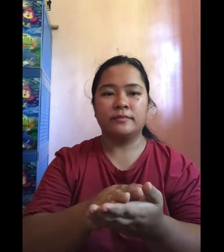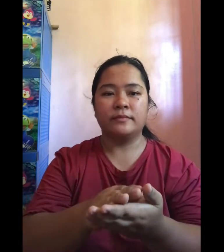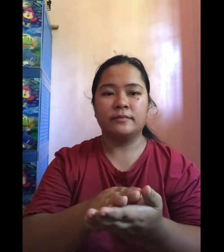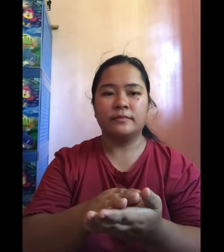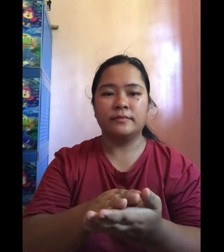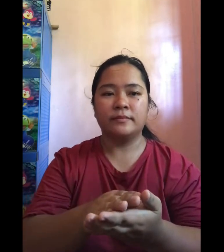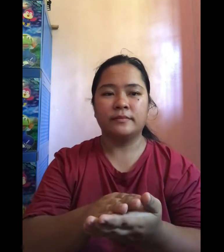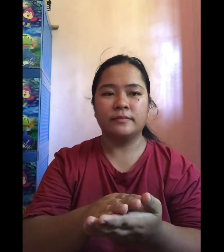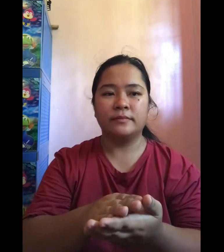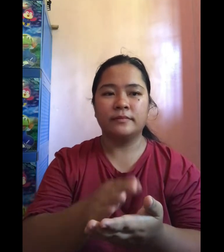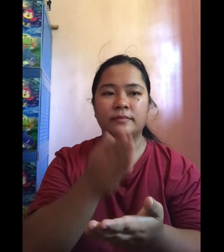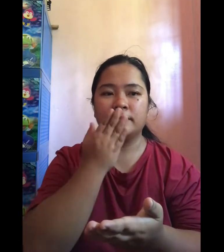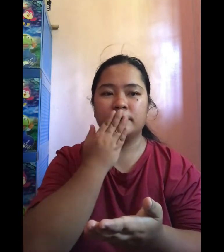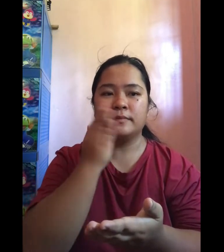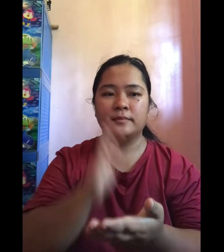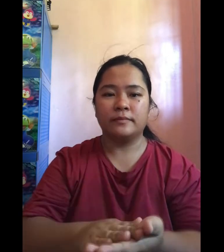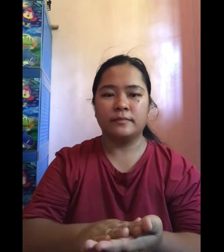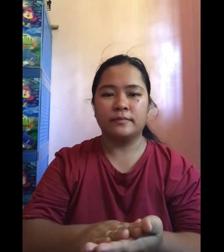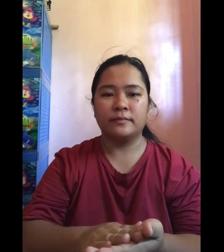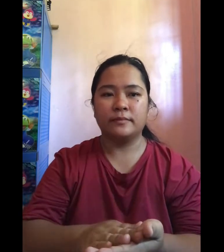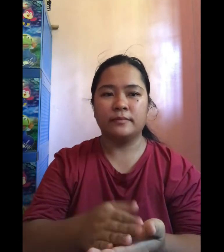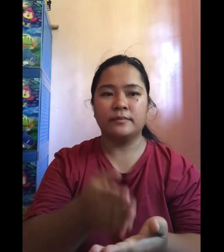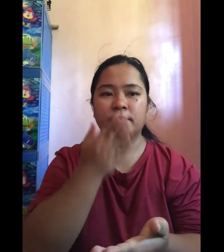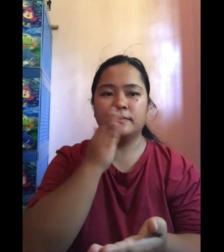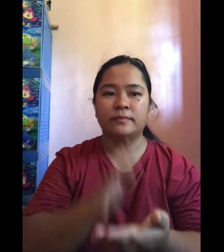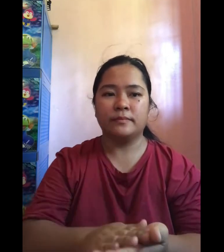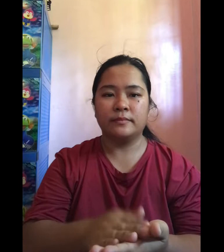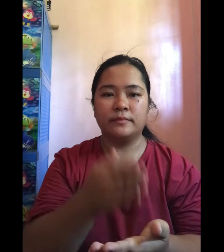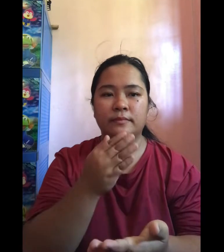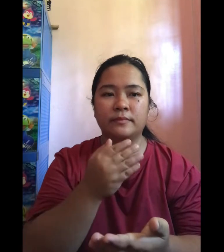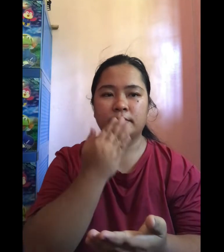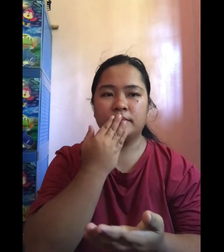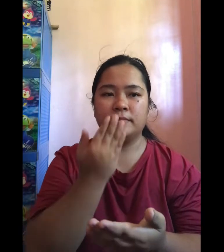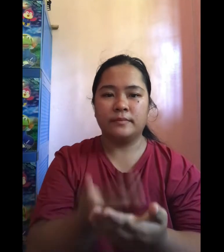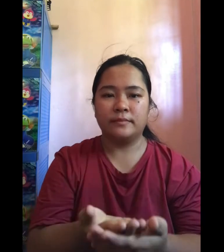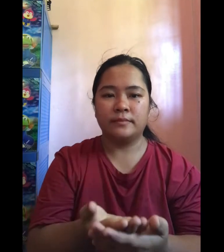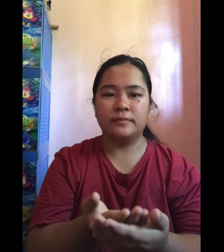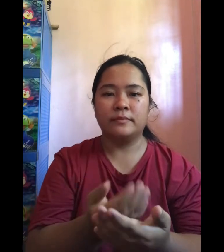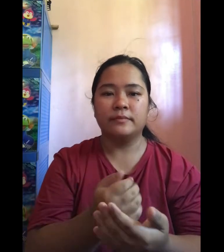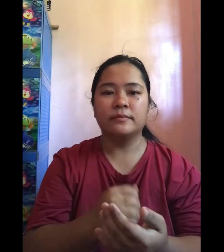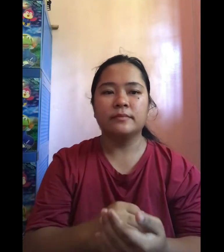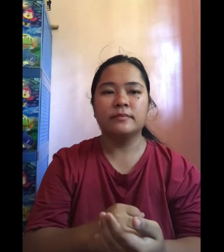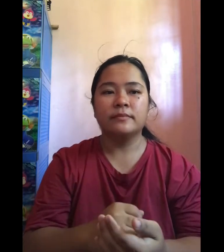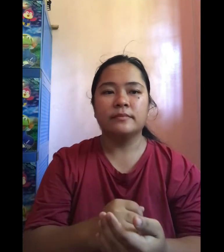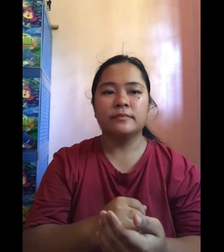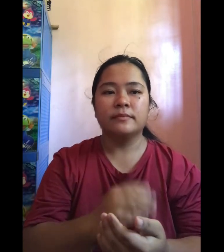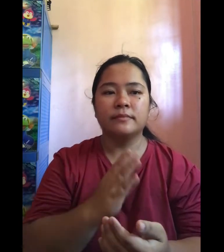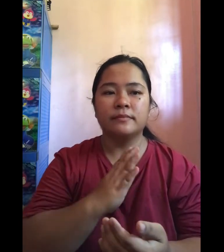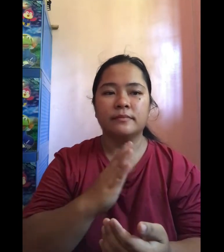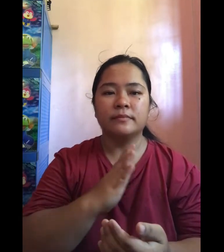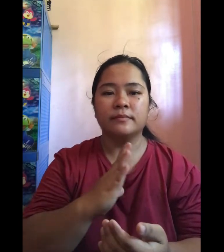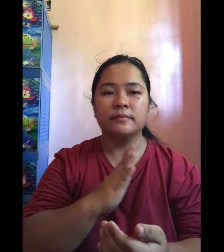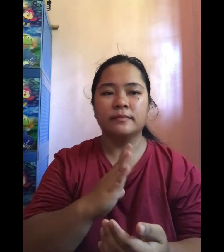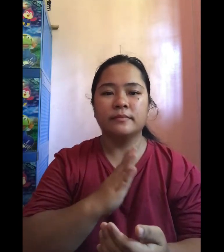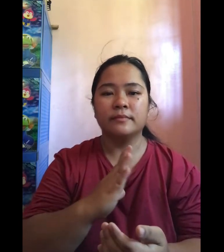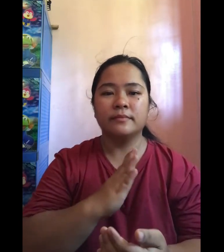non-dominant hand. This is bad. This is good and this is bad. You also have fine. This is